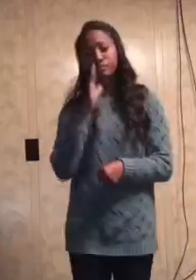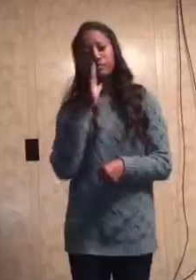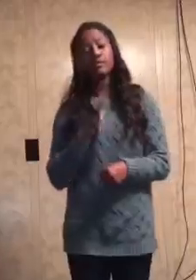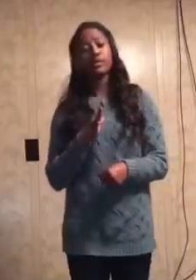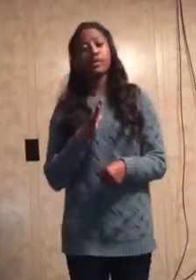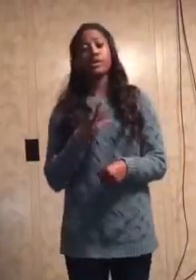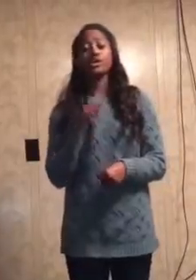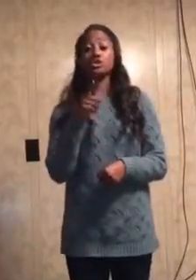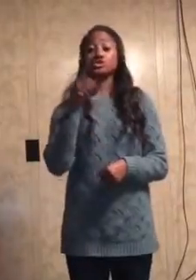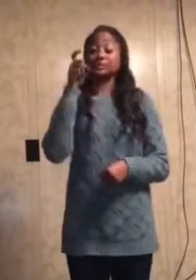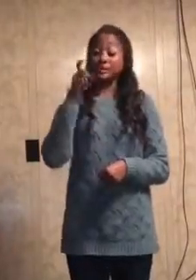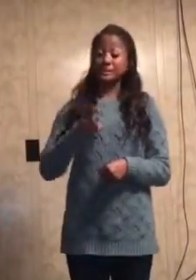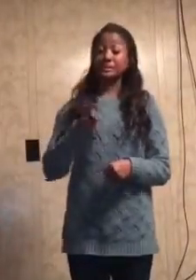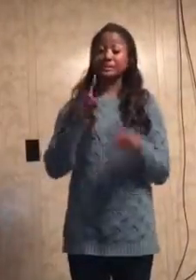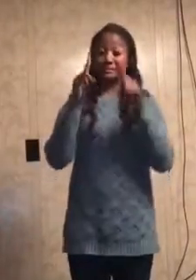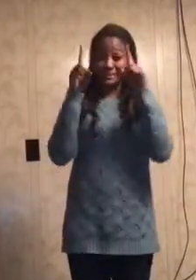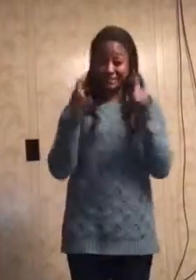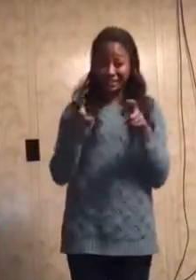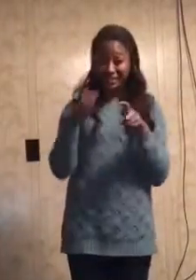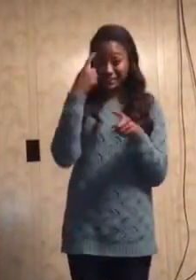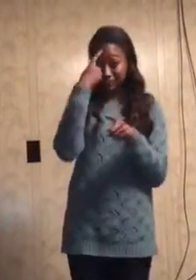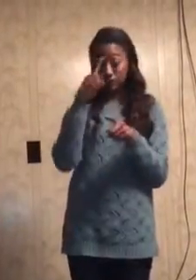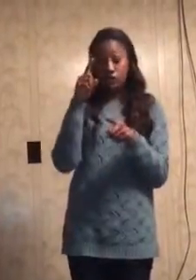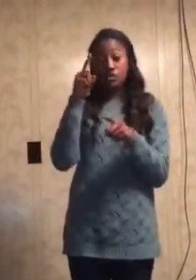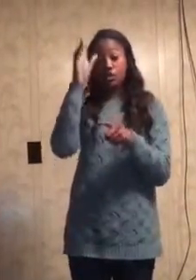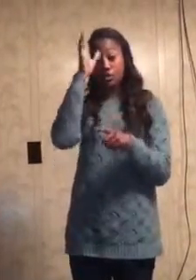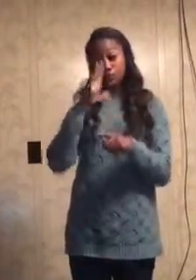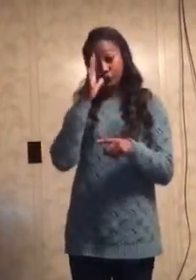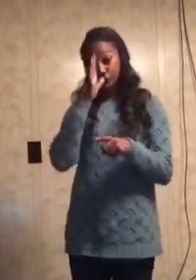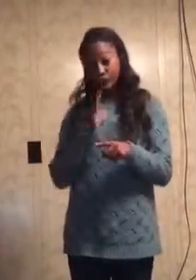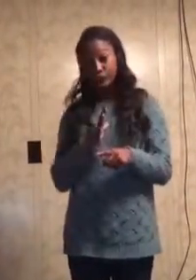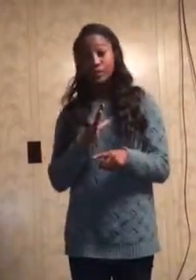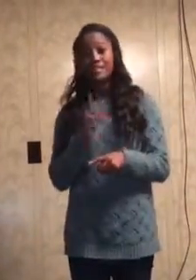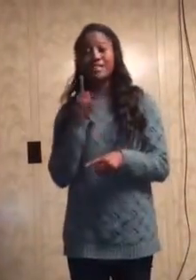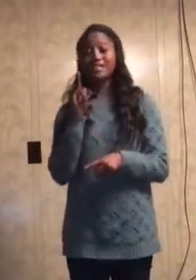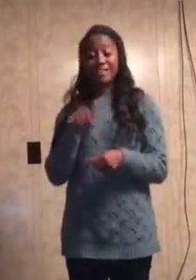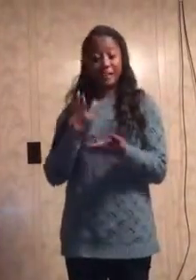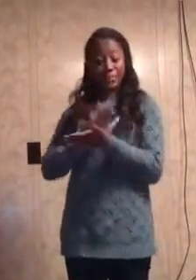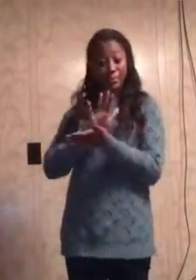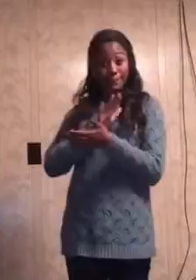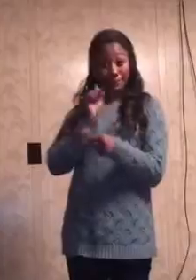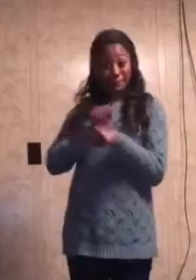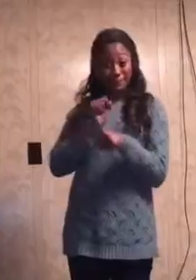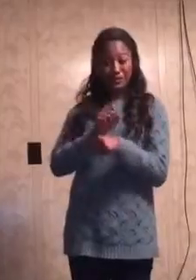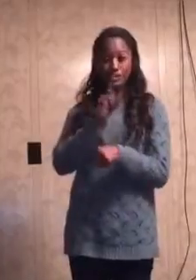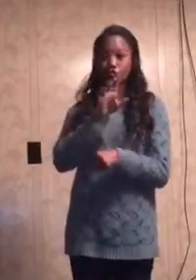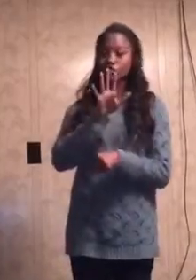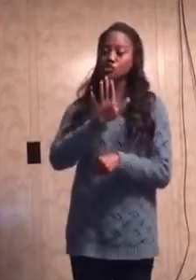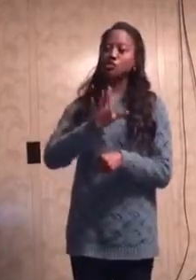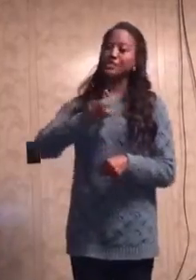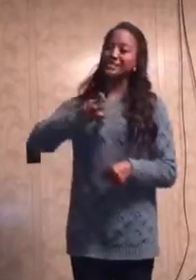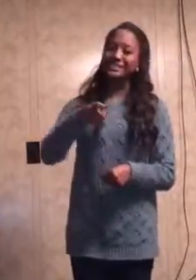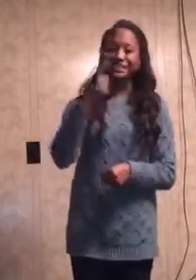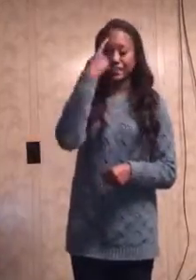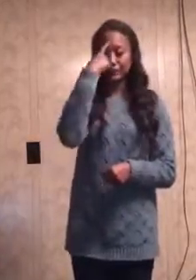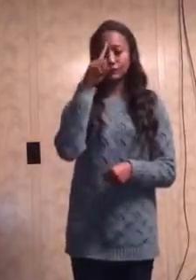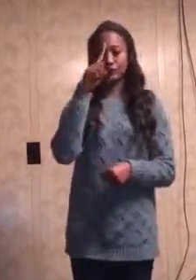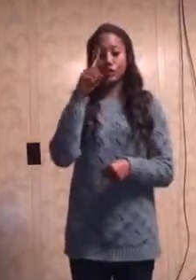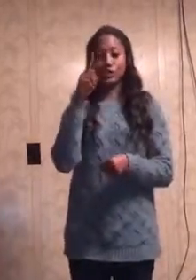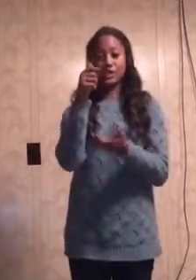tested as an adult. That documentation is going to be your key to getting accommodations once you're in college. If you don't know about that, ask